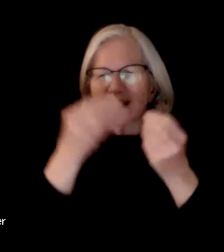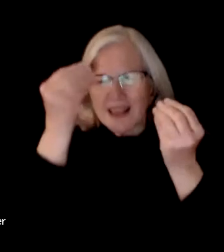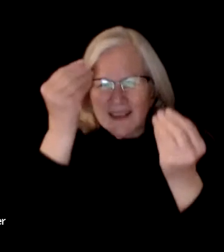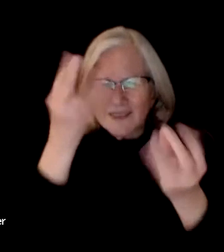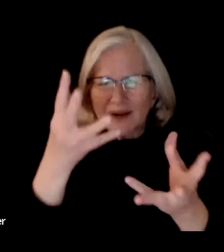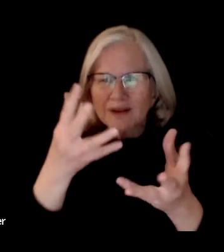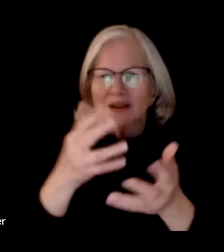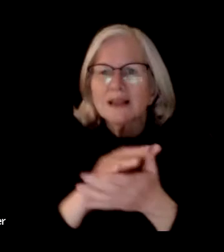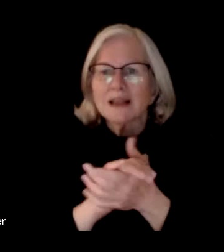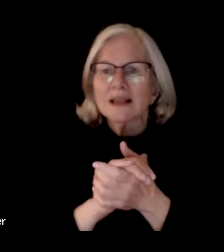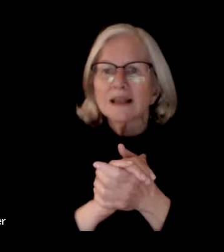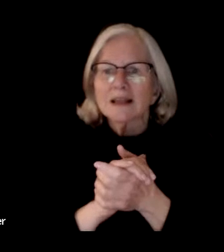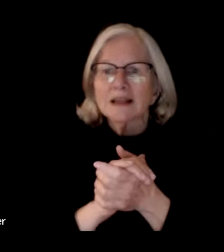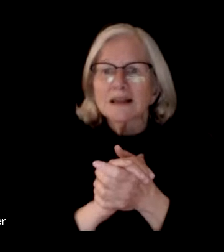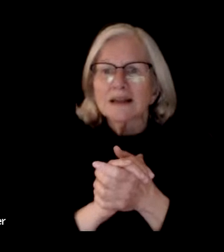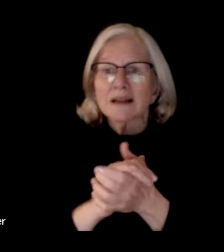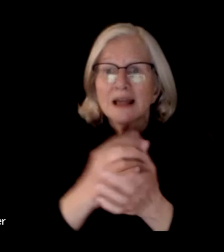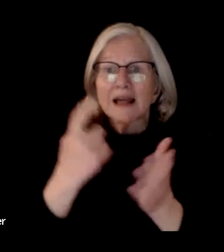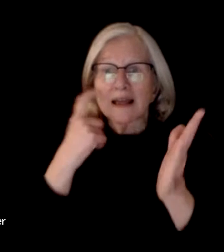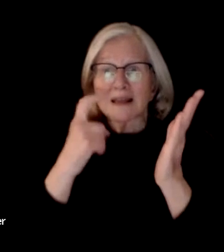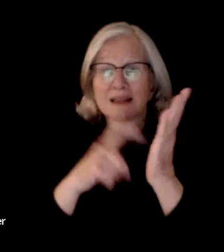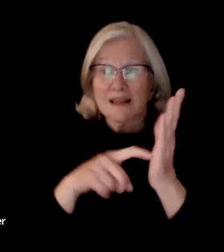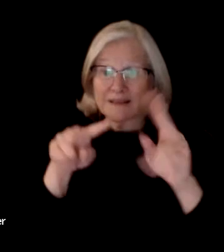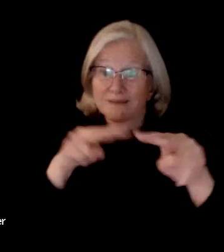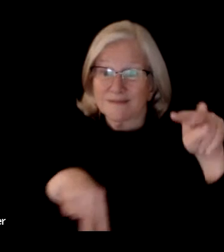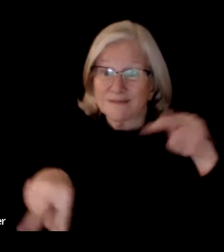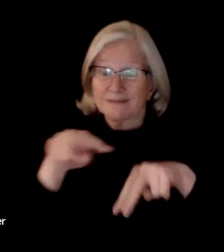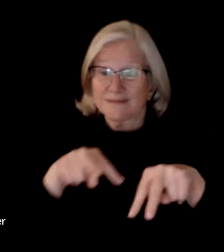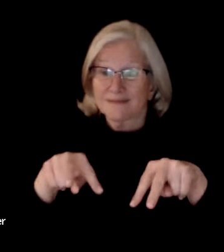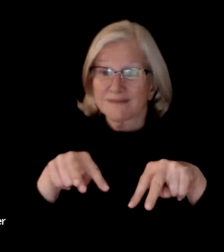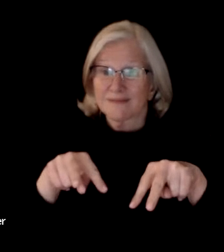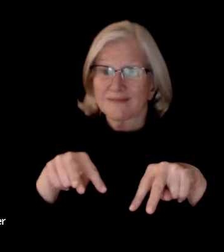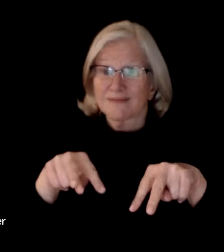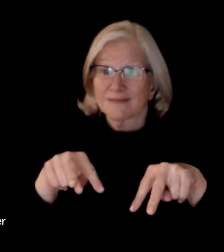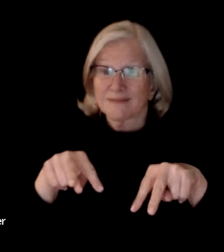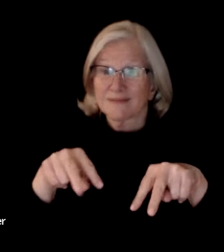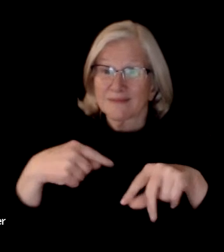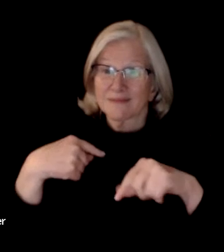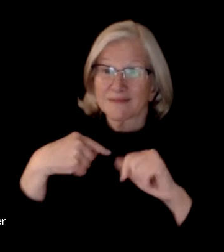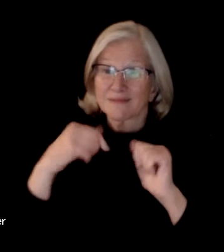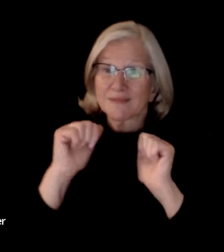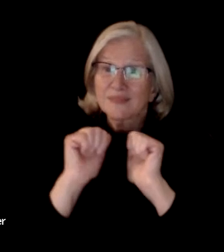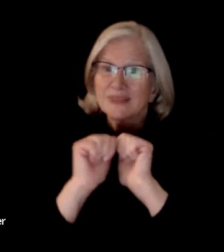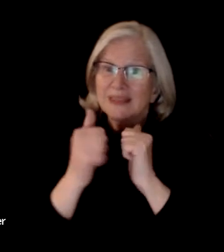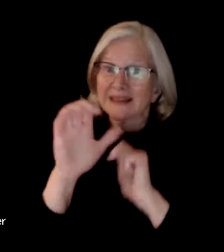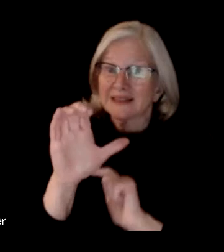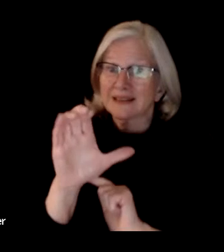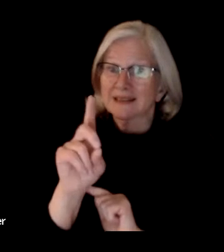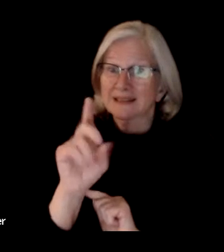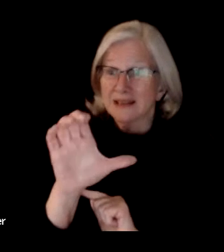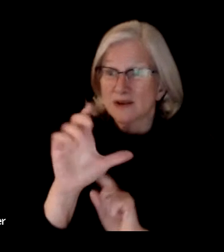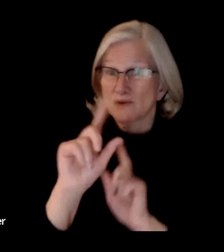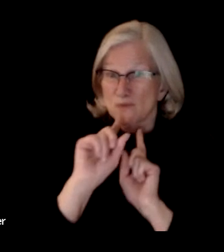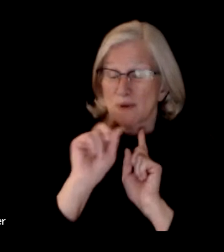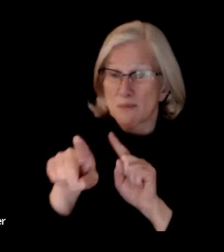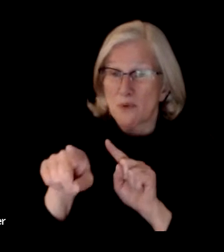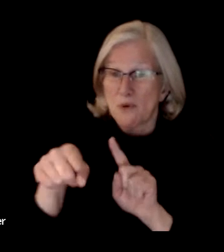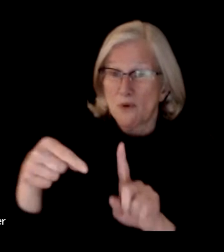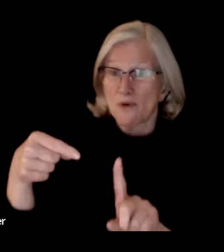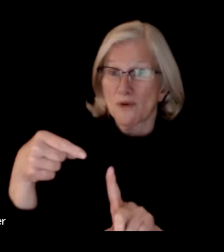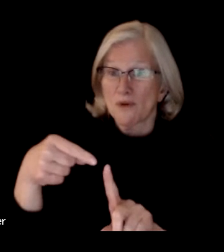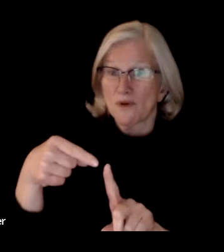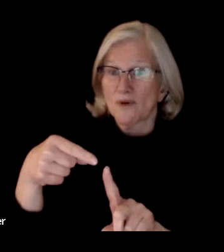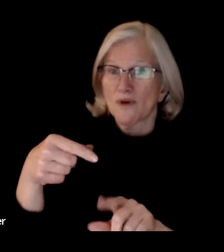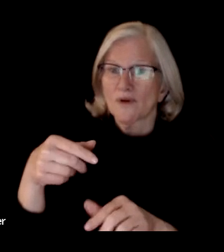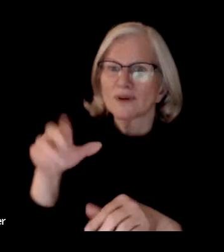reality observation that, again, with the way that CDC is reporting the doses that have been allocated to the